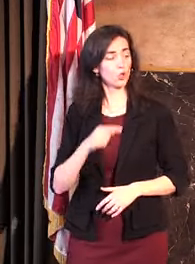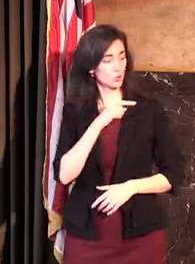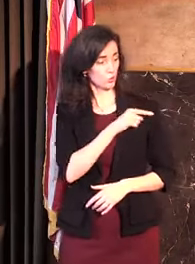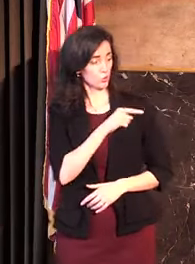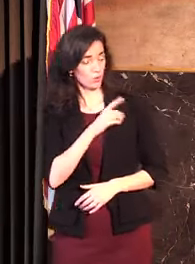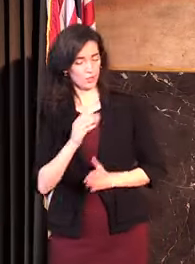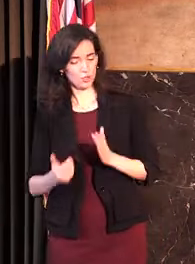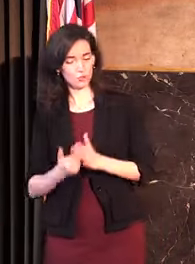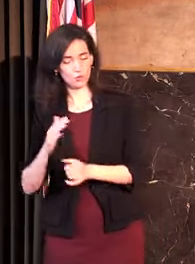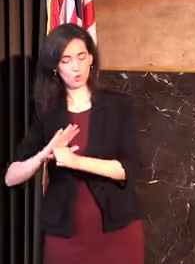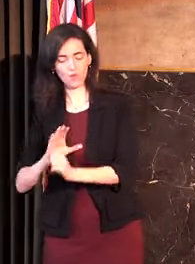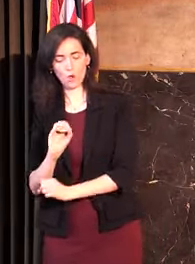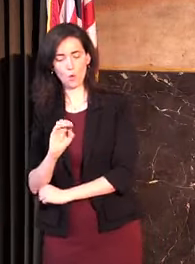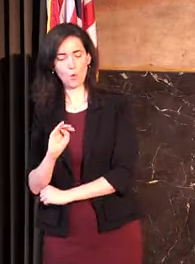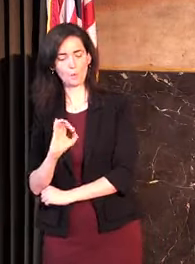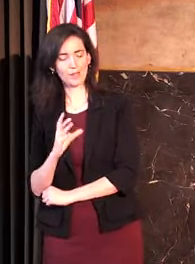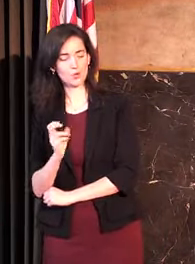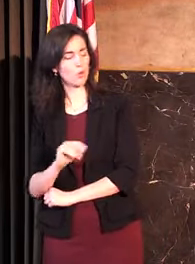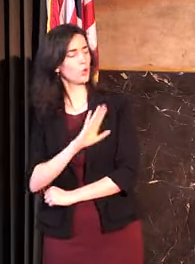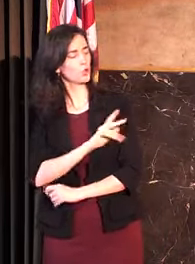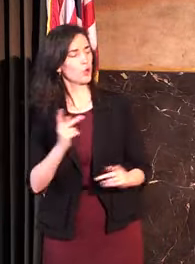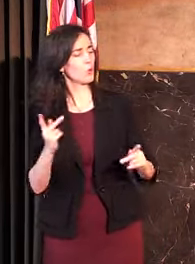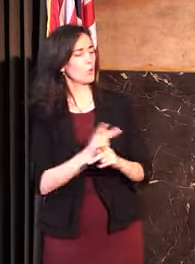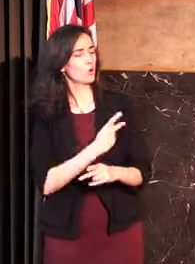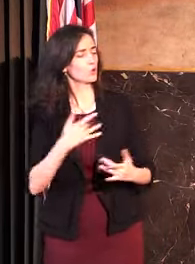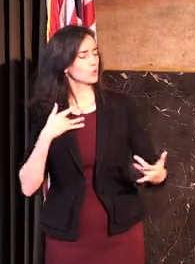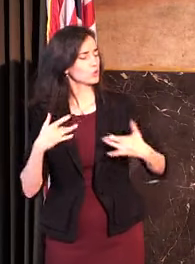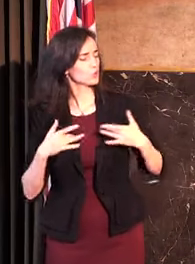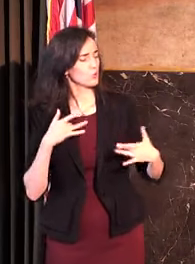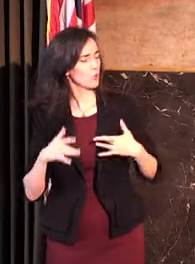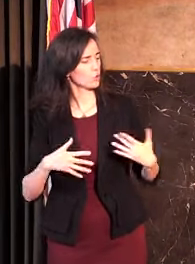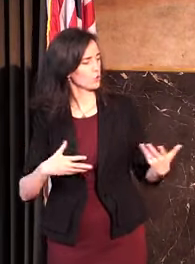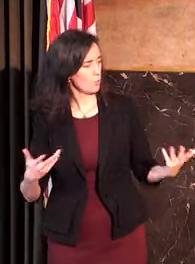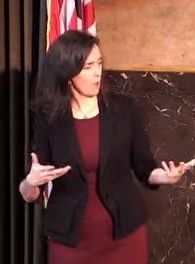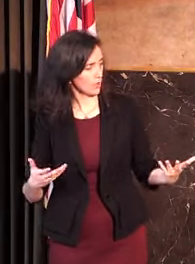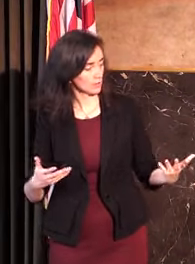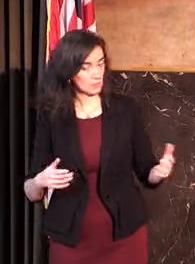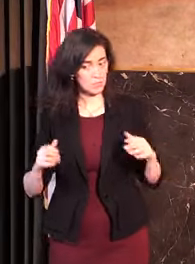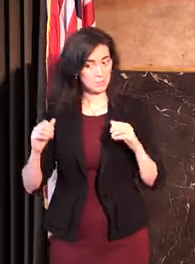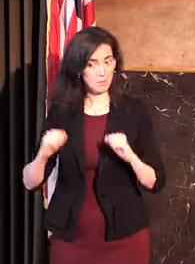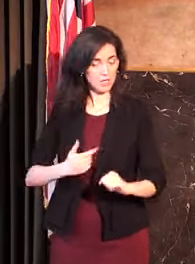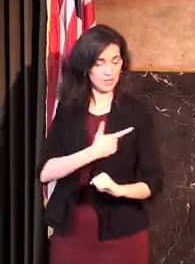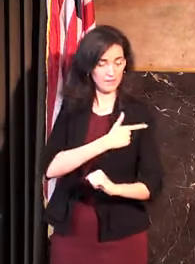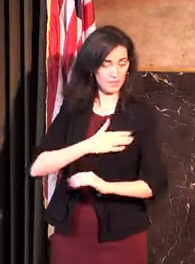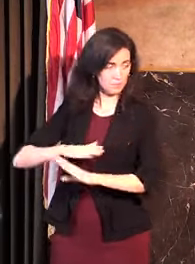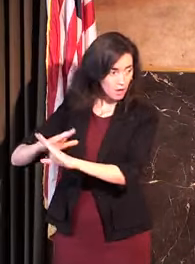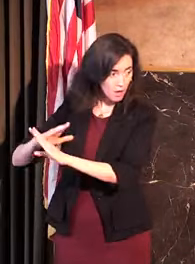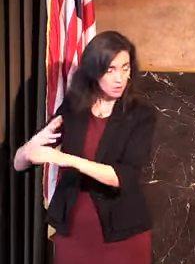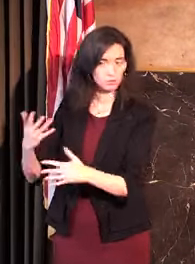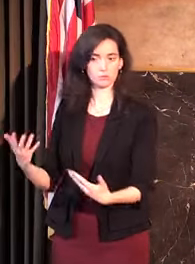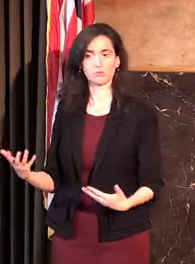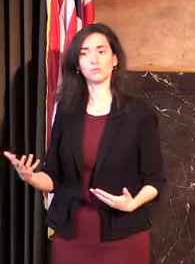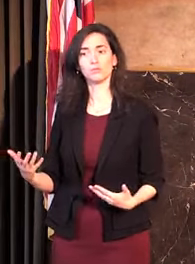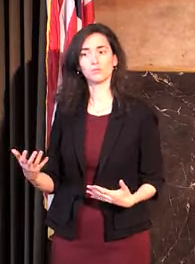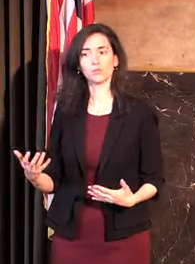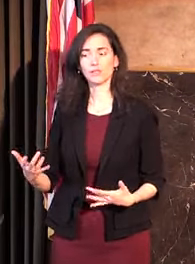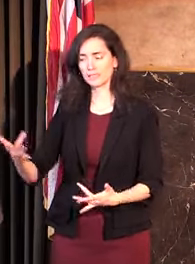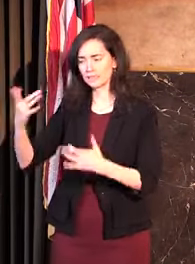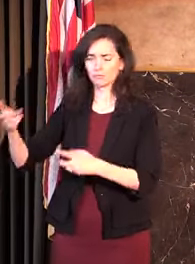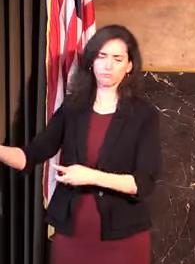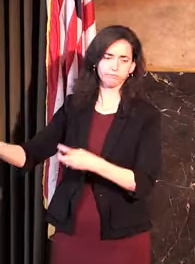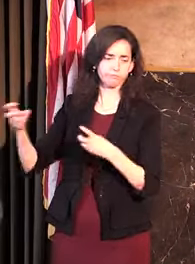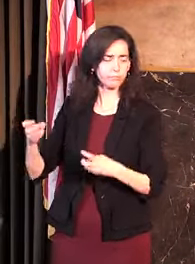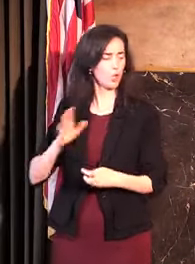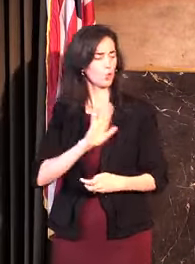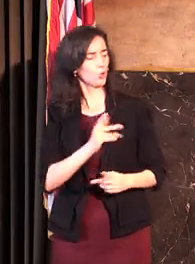Omicron, is it the possibility that it is vaccine resistant? Is it, you know, sickness? Is it? I mean, what's